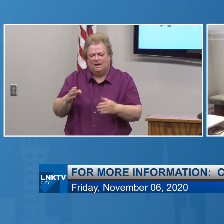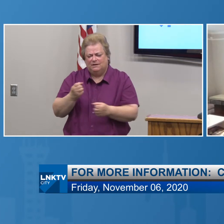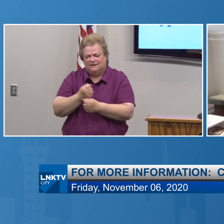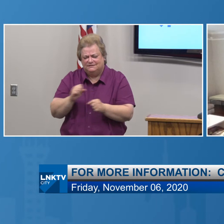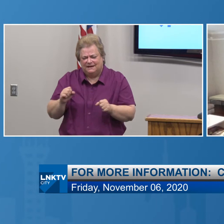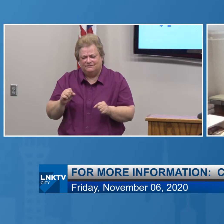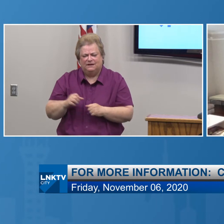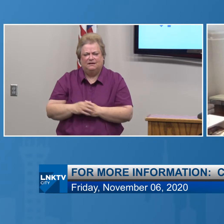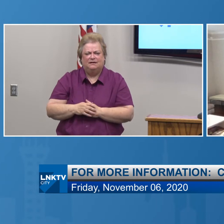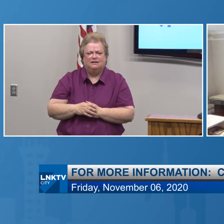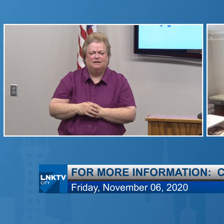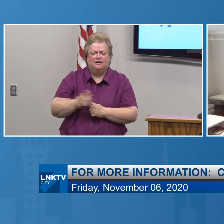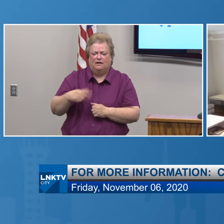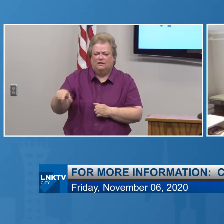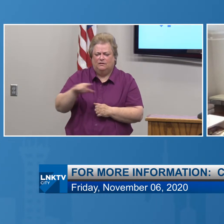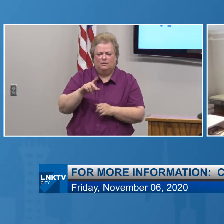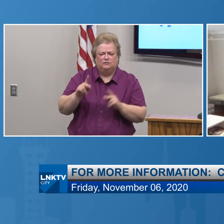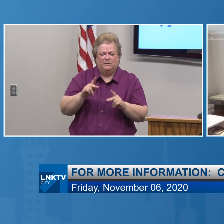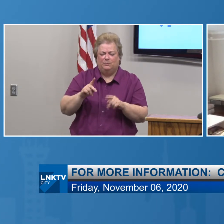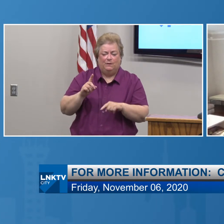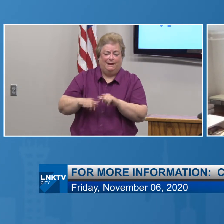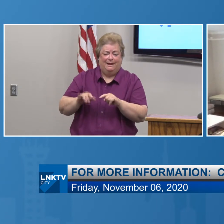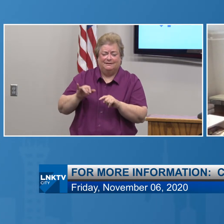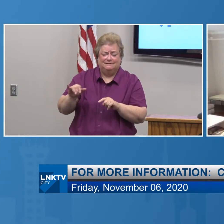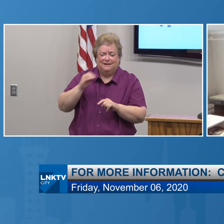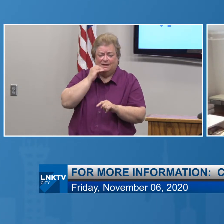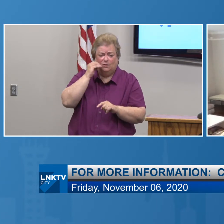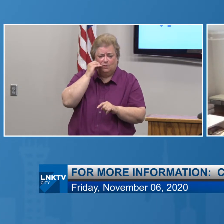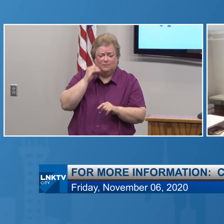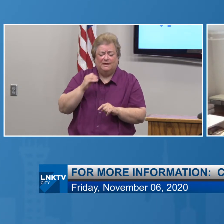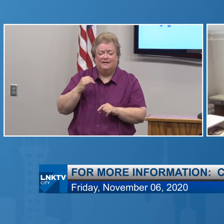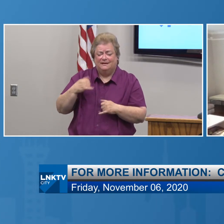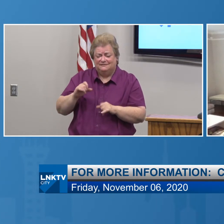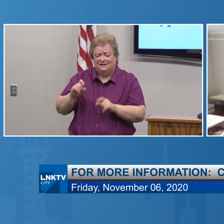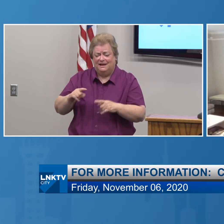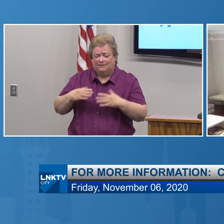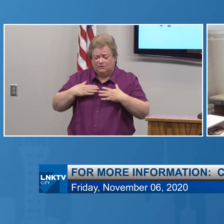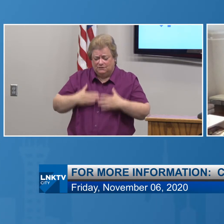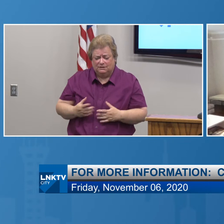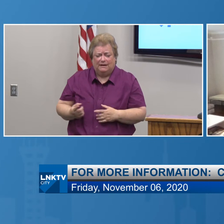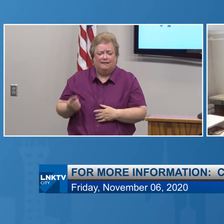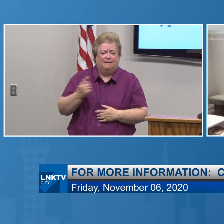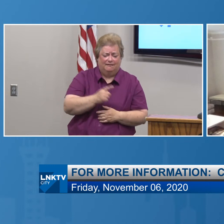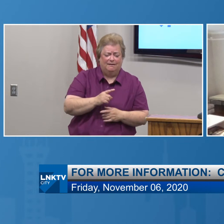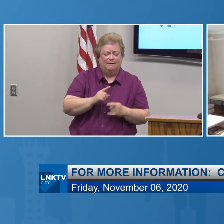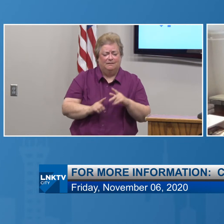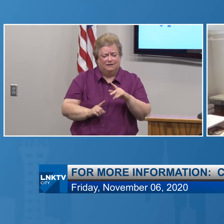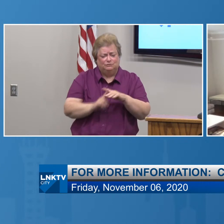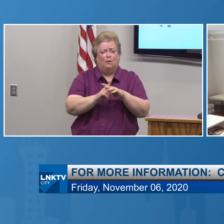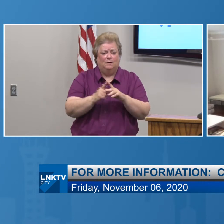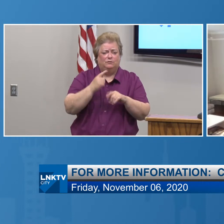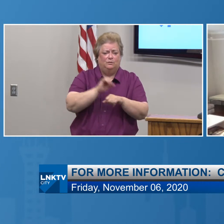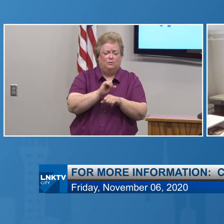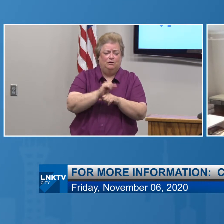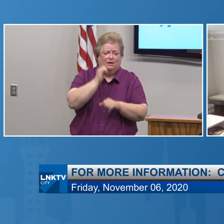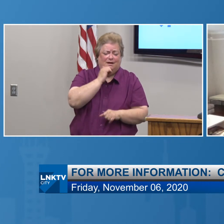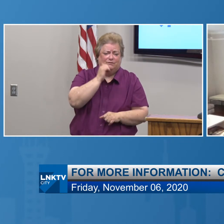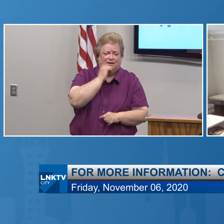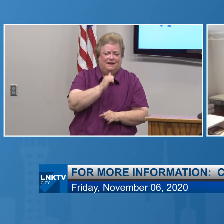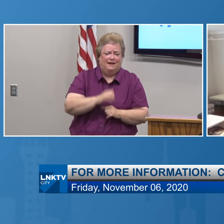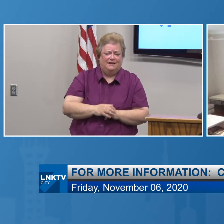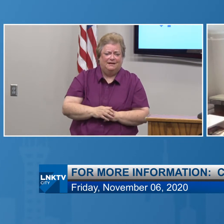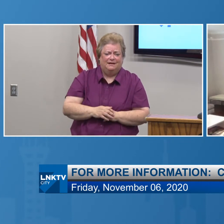response, those folks don't get to stay home. They continue to suit up and step up and show up at work day after day.